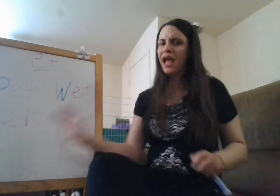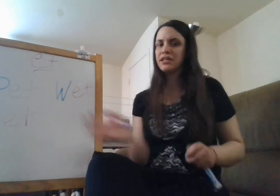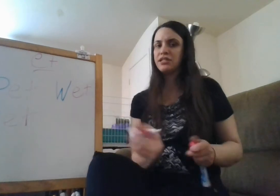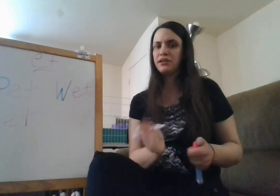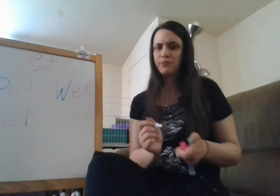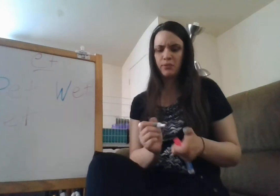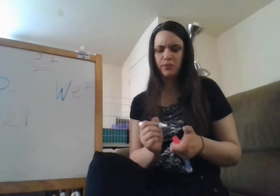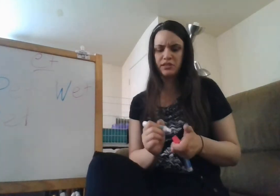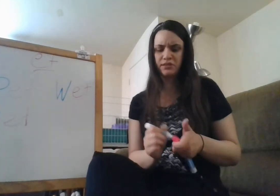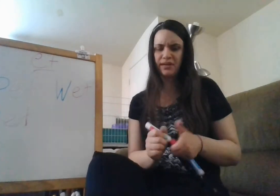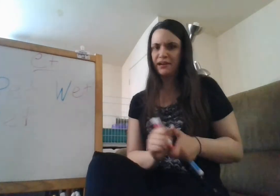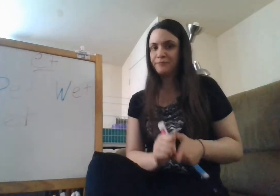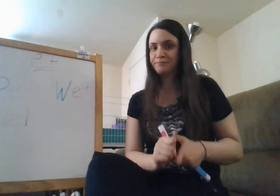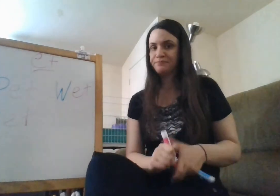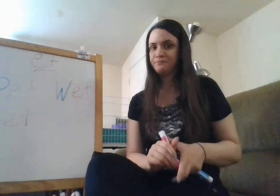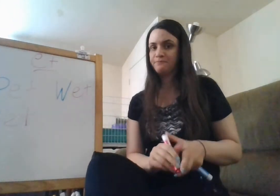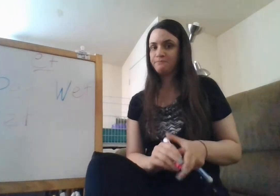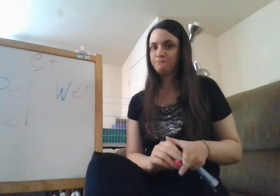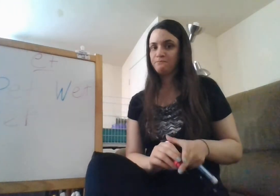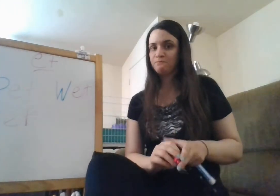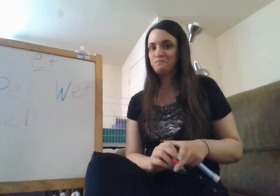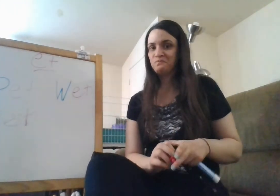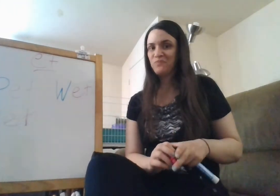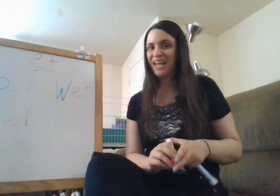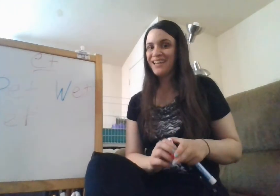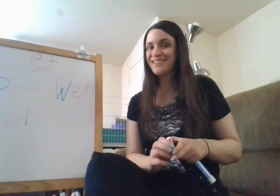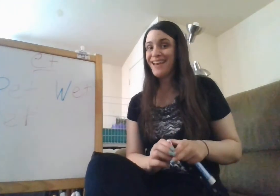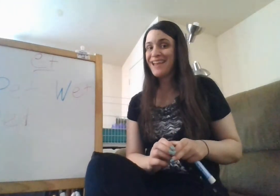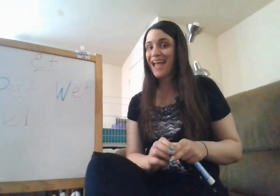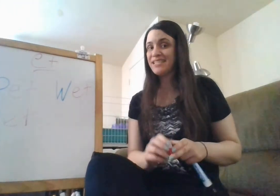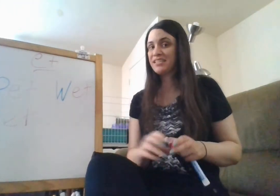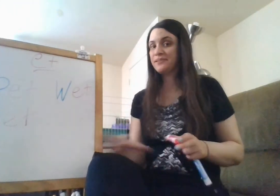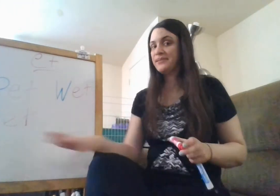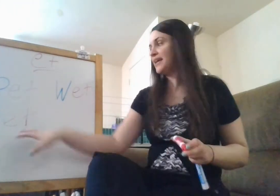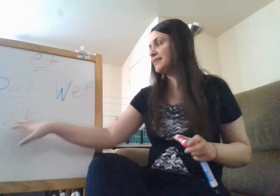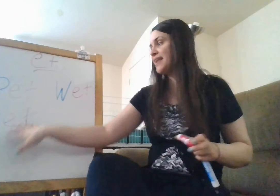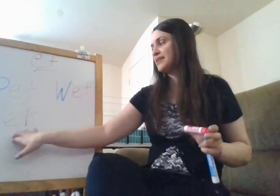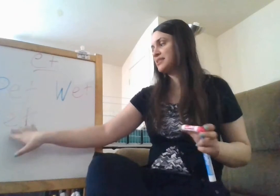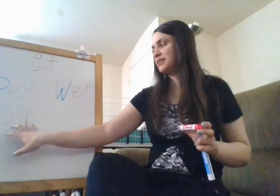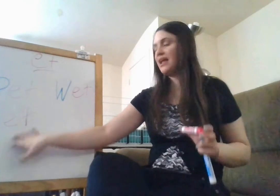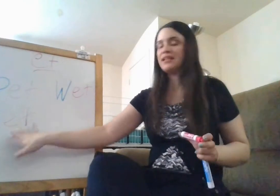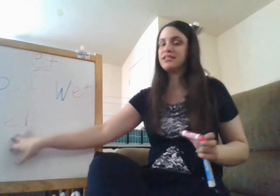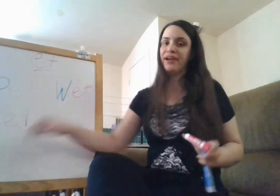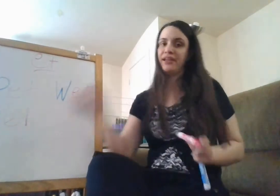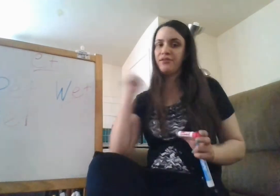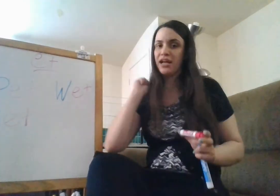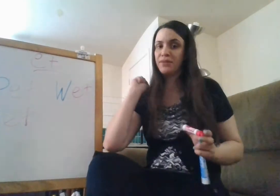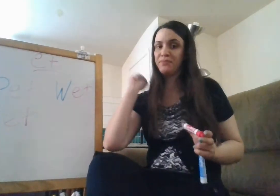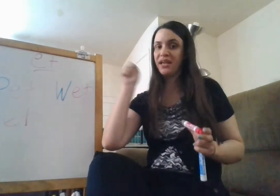at. What word do we hear? It is net. Could we say net? Nets, right? Like you catch something in a